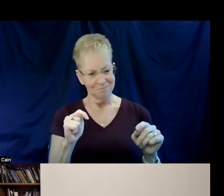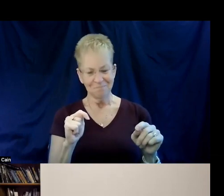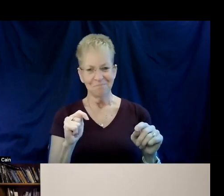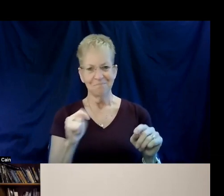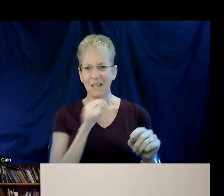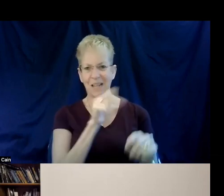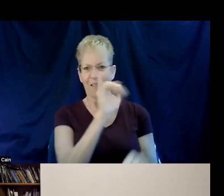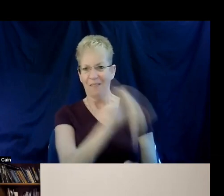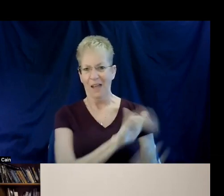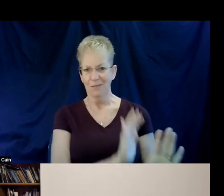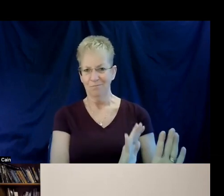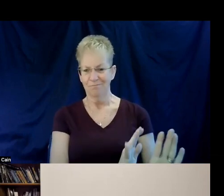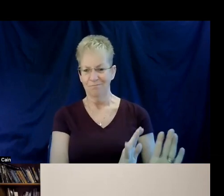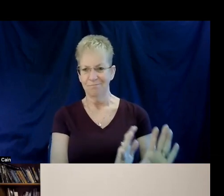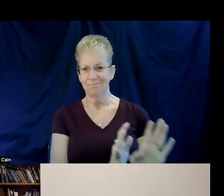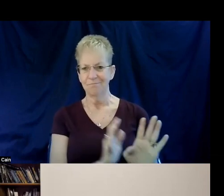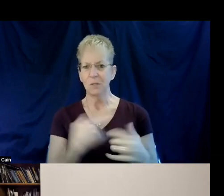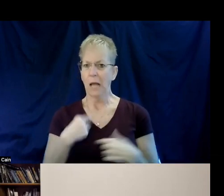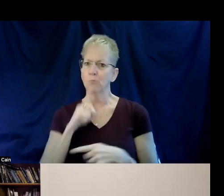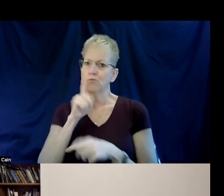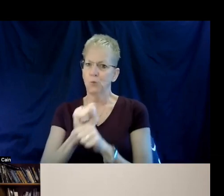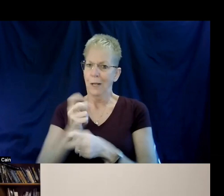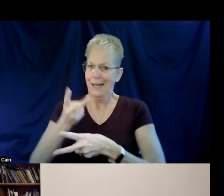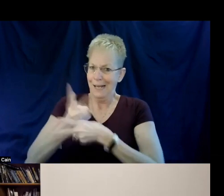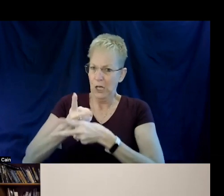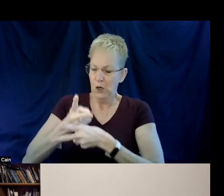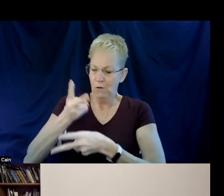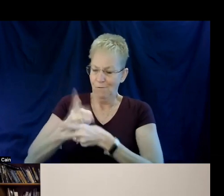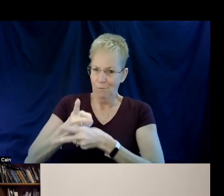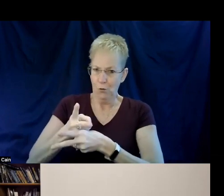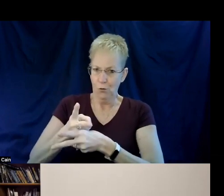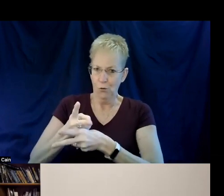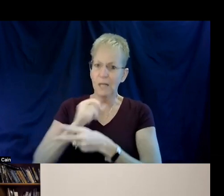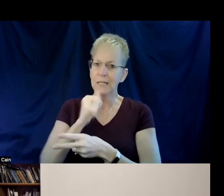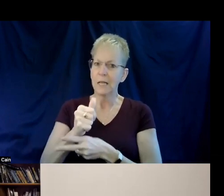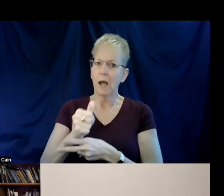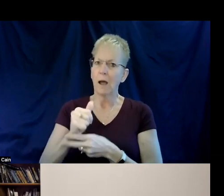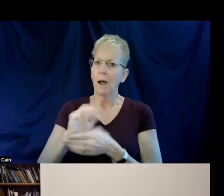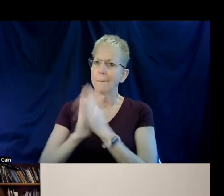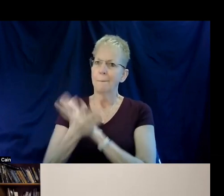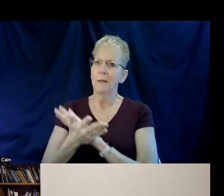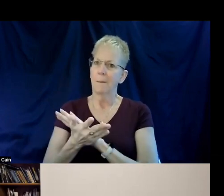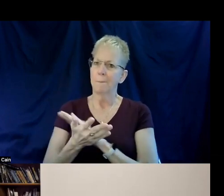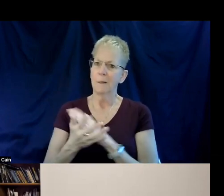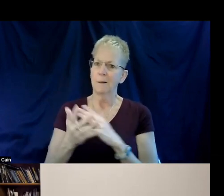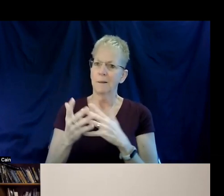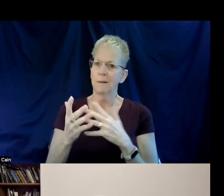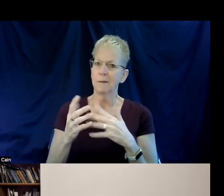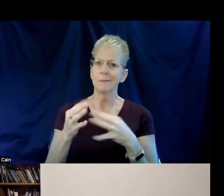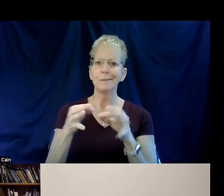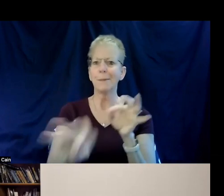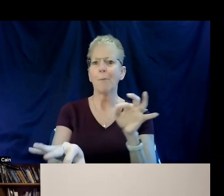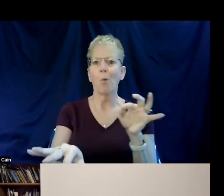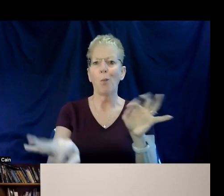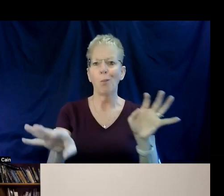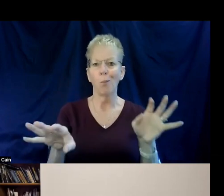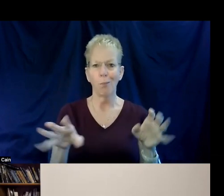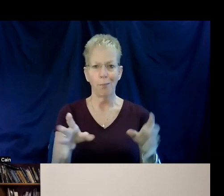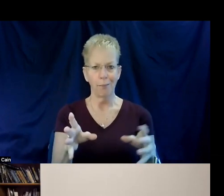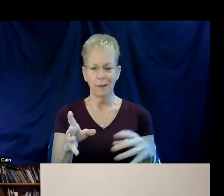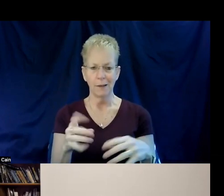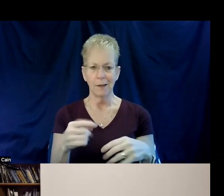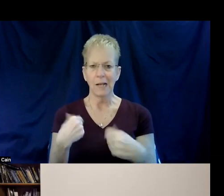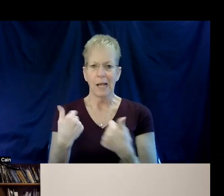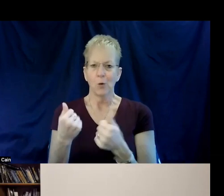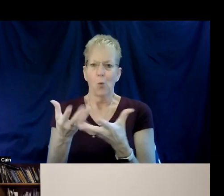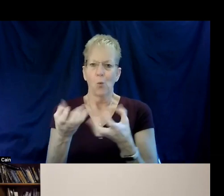I really was cautious about not being too simplistic. And what I've tried to